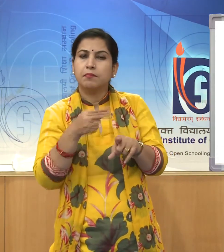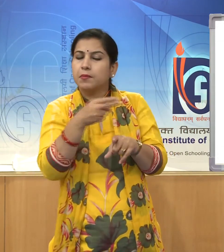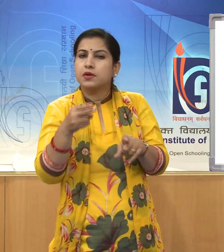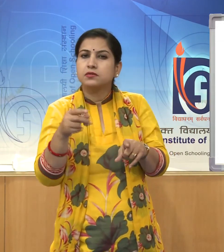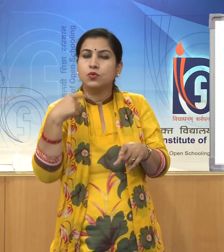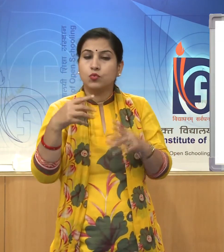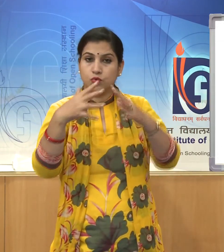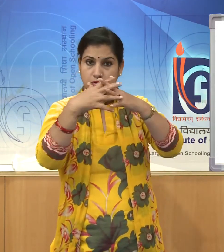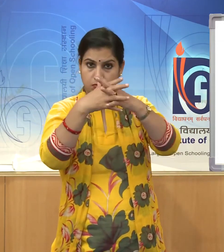Kandinsky.